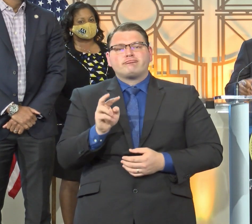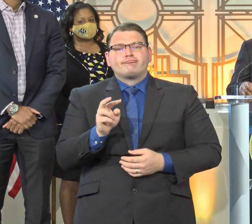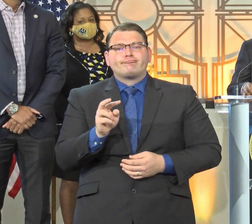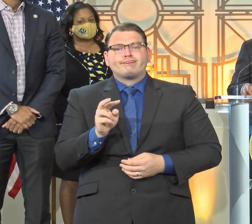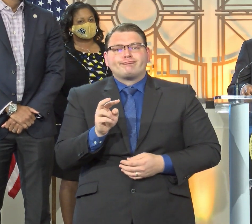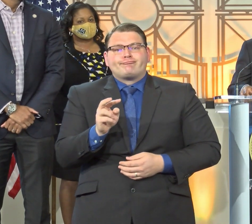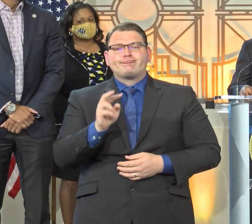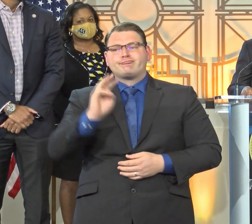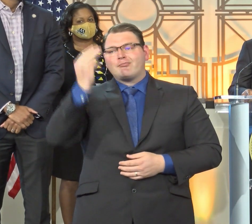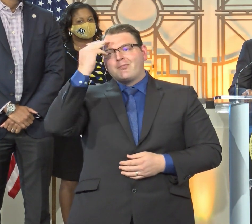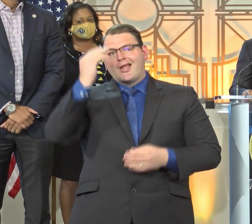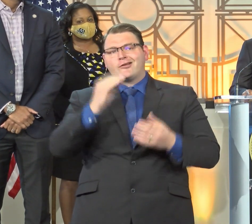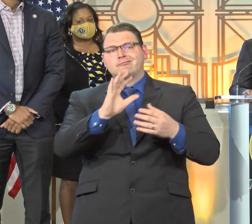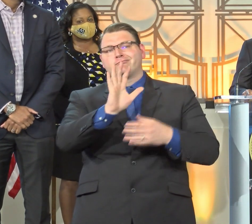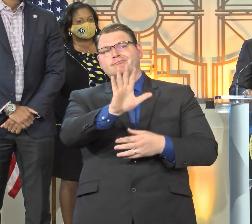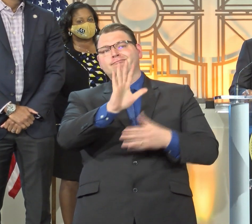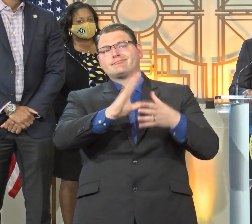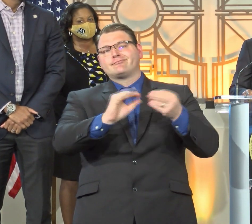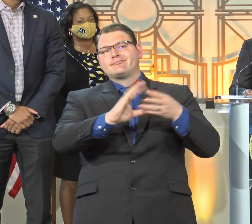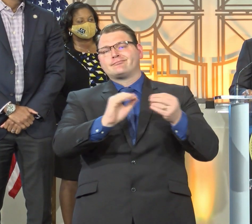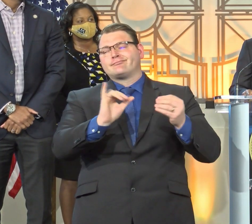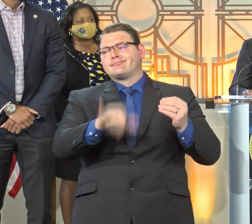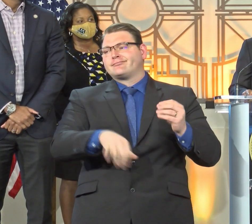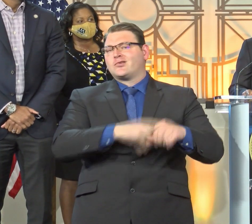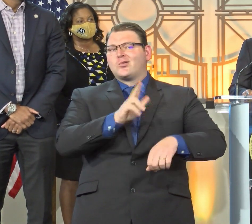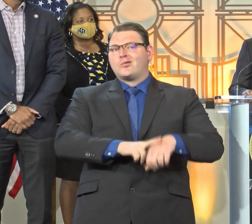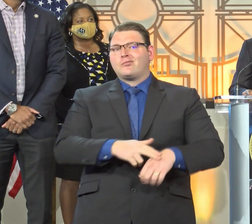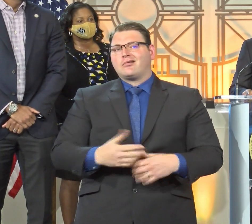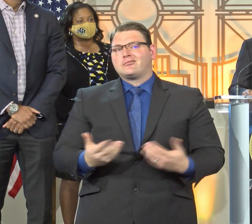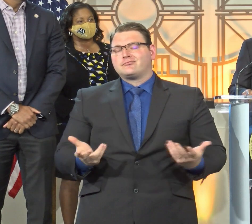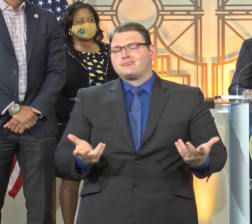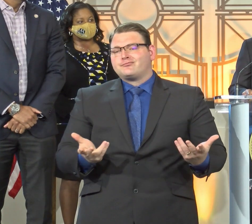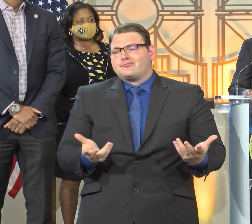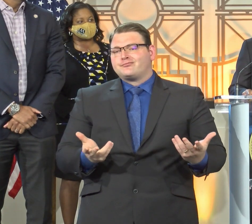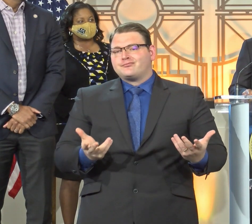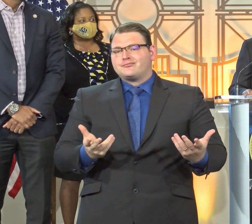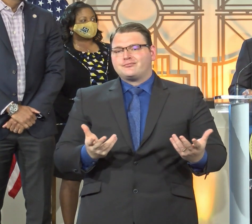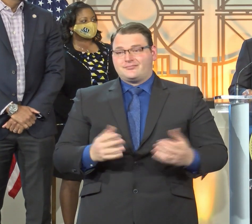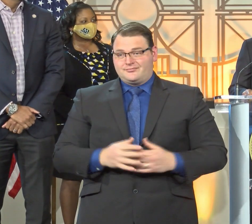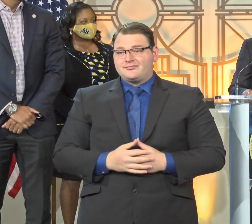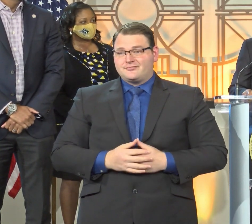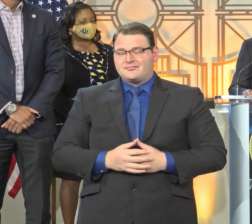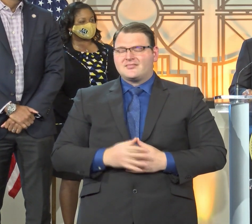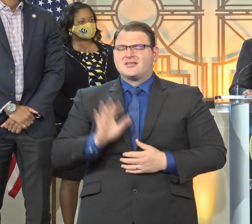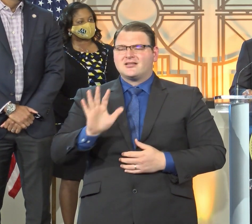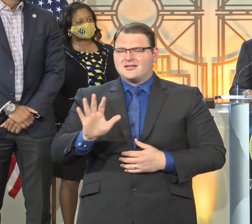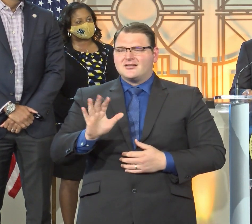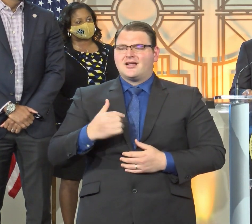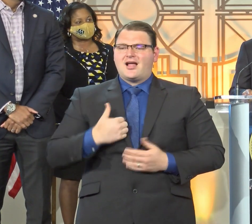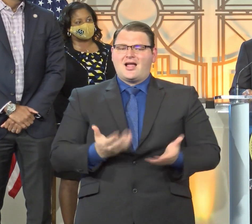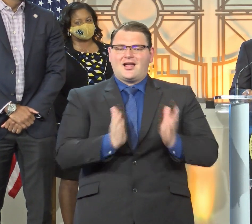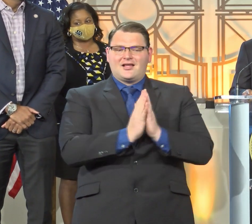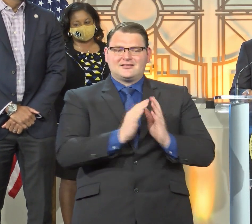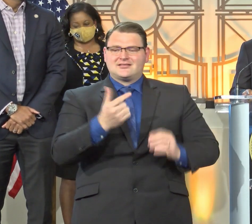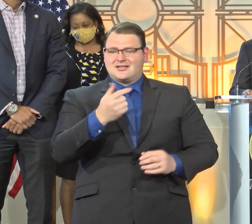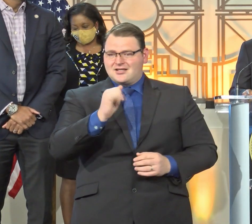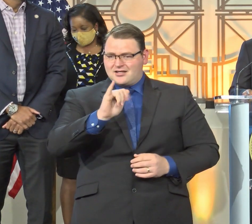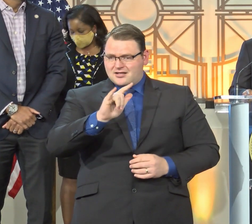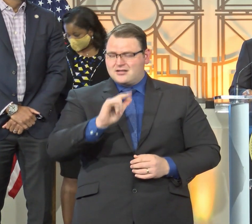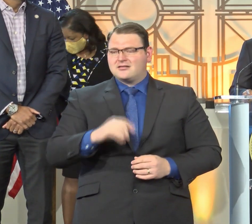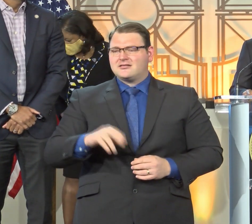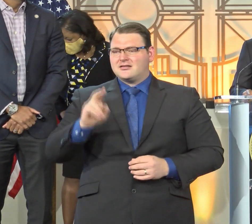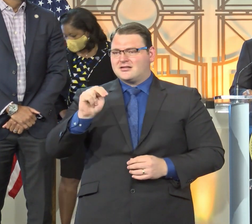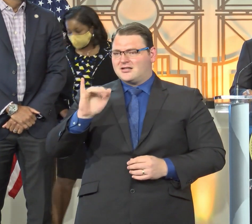you would expect for him to say it. I've asked Gayle and Nia to be here today to speak briefly about